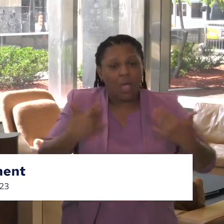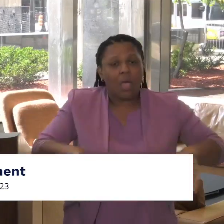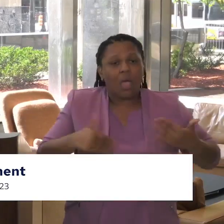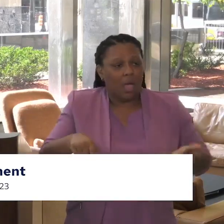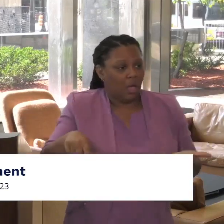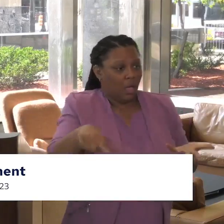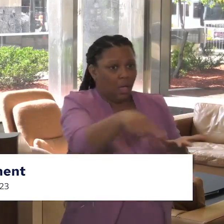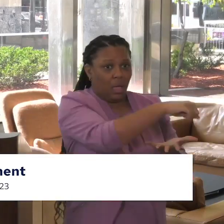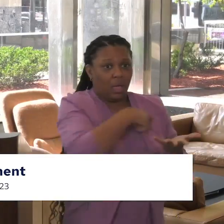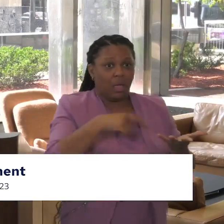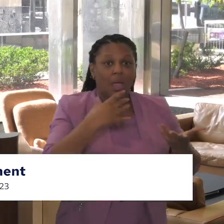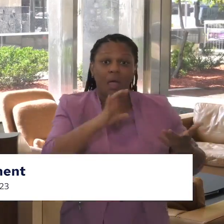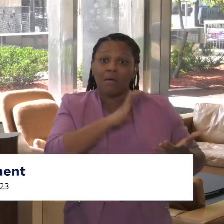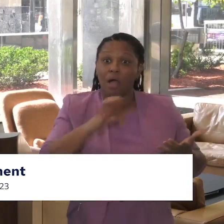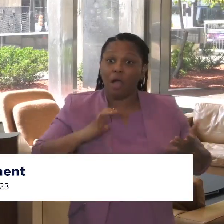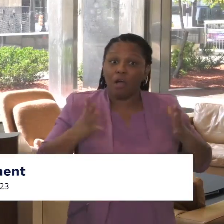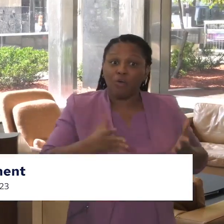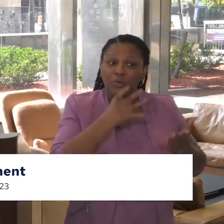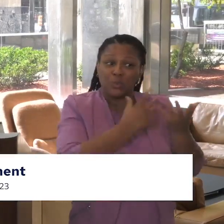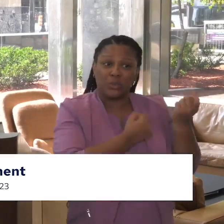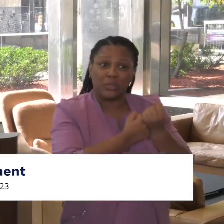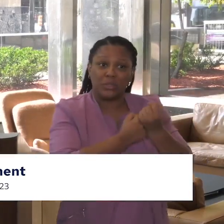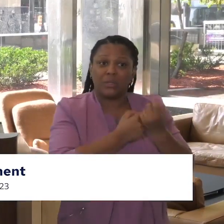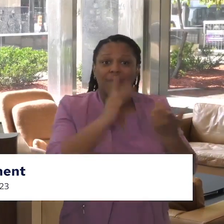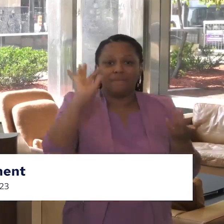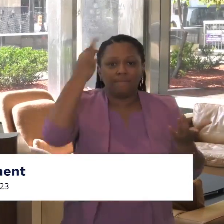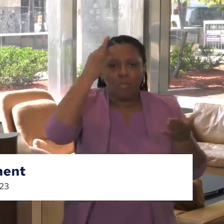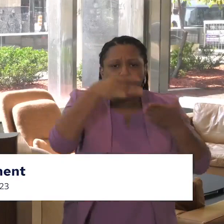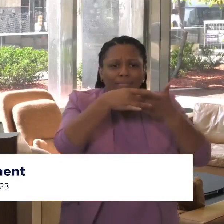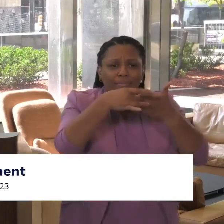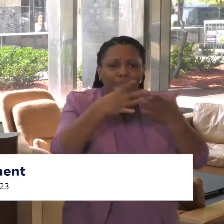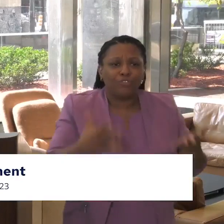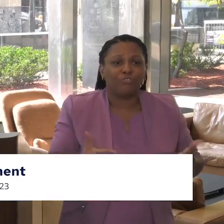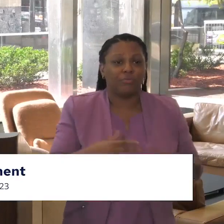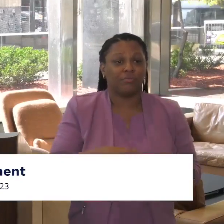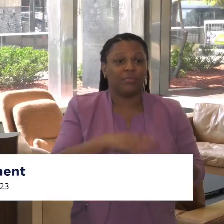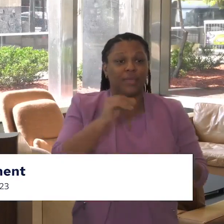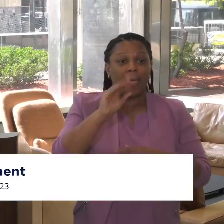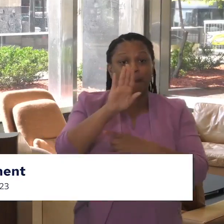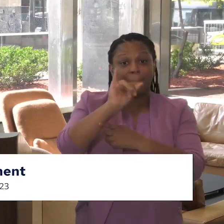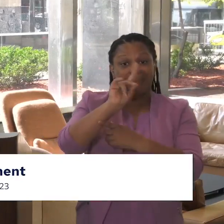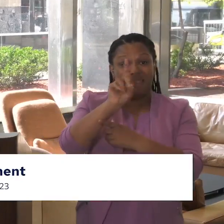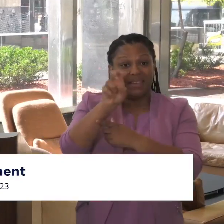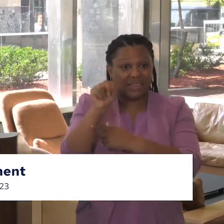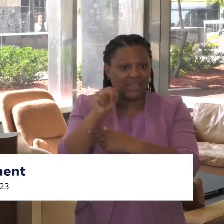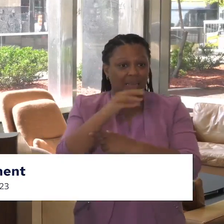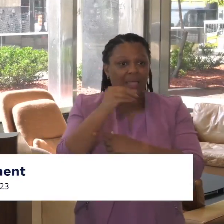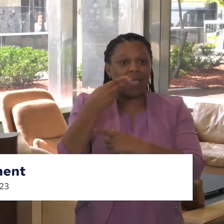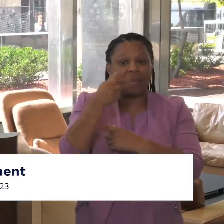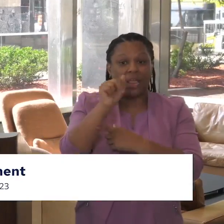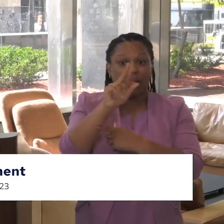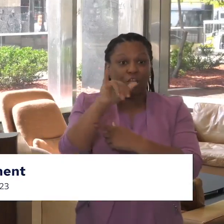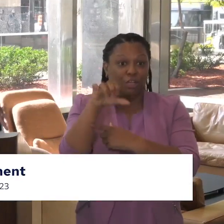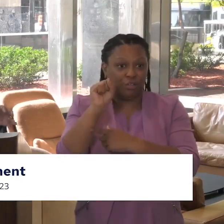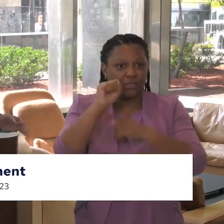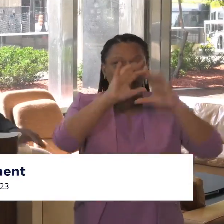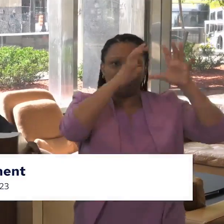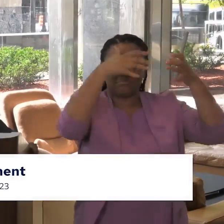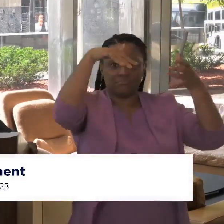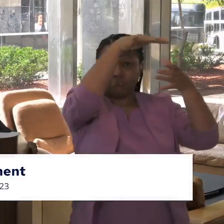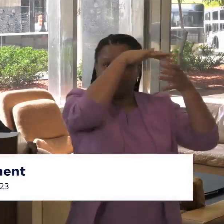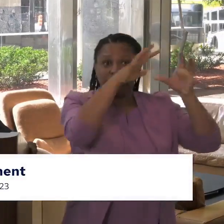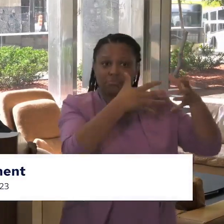member, of our federal delegation, and of the Biden and Harris administration in Washington, D.C. I'm